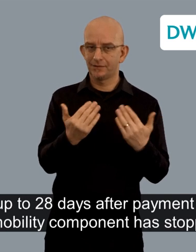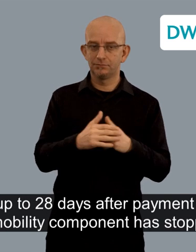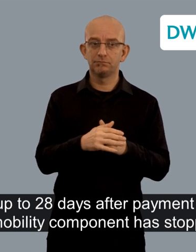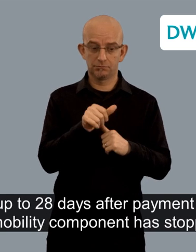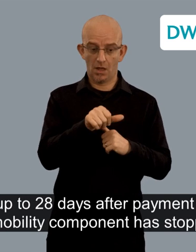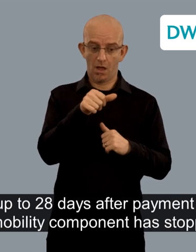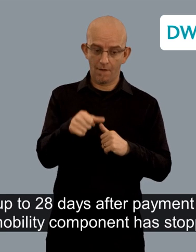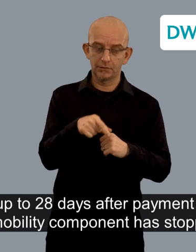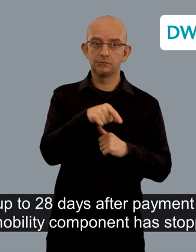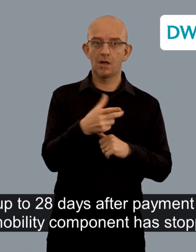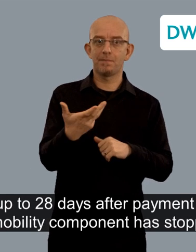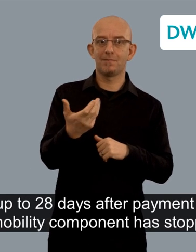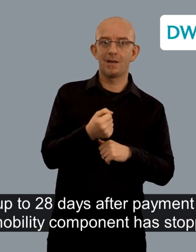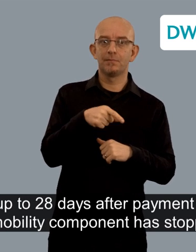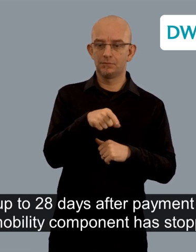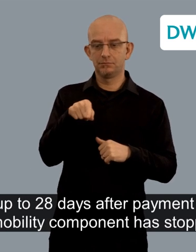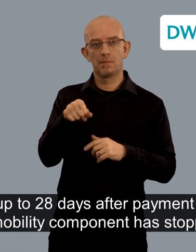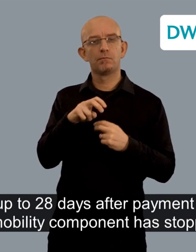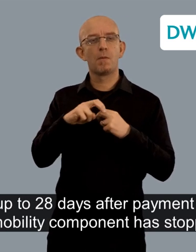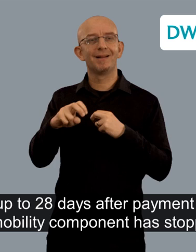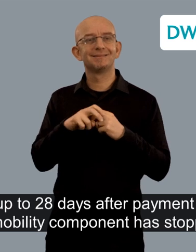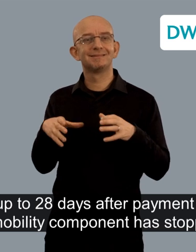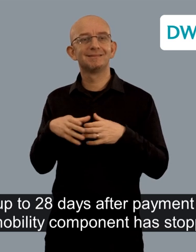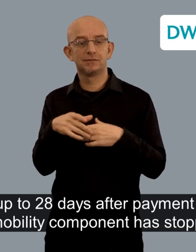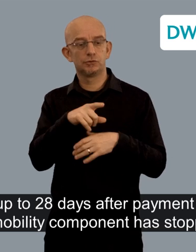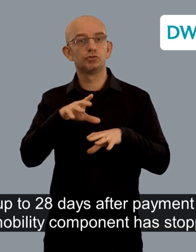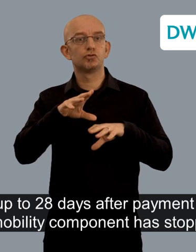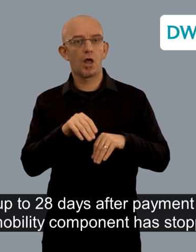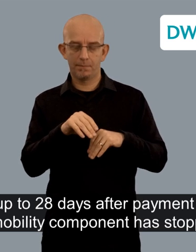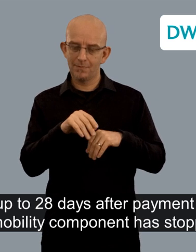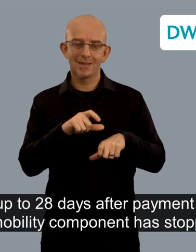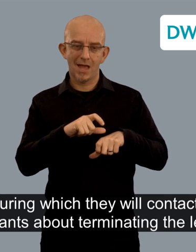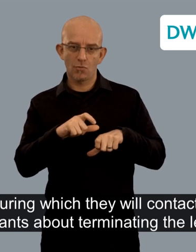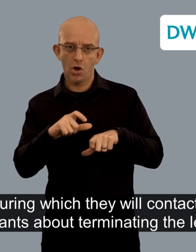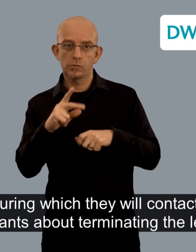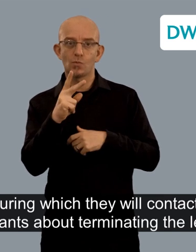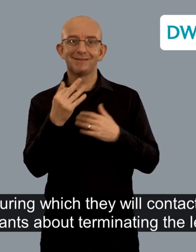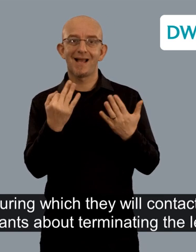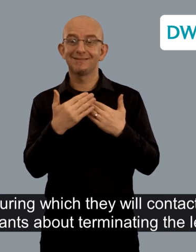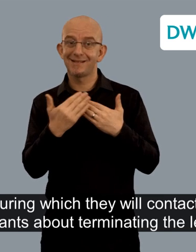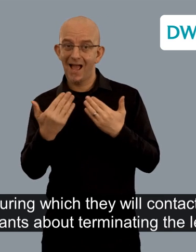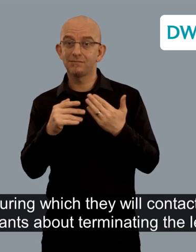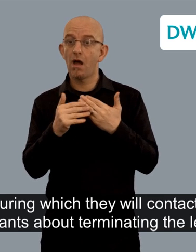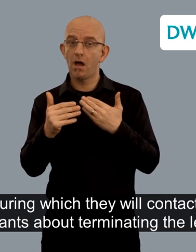mobility component has stopped, during which they will contact claimants about terminating the